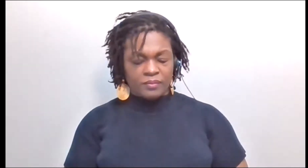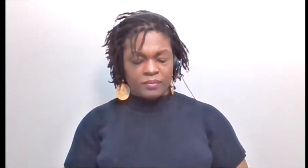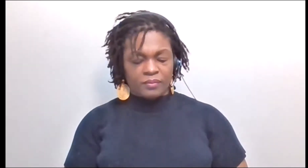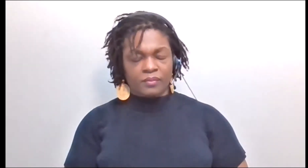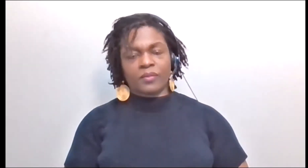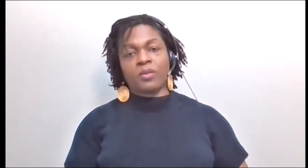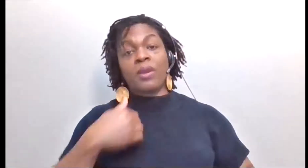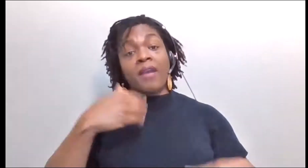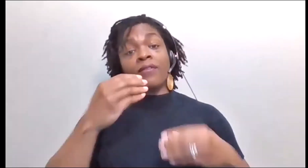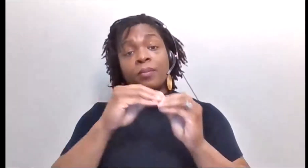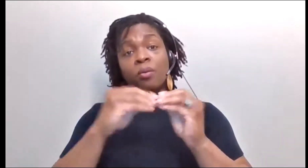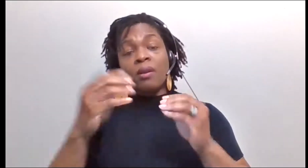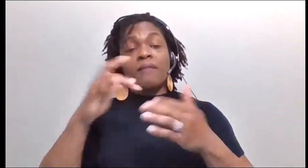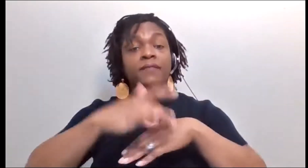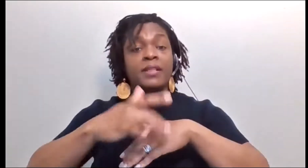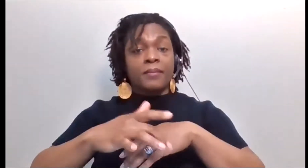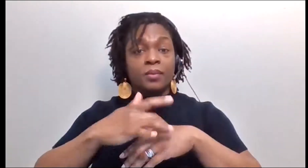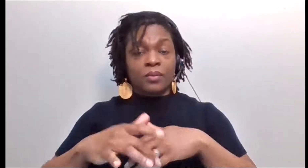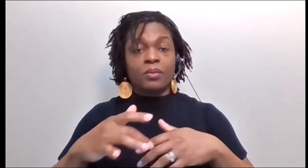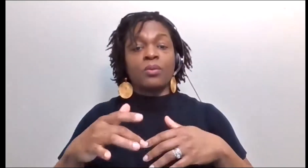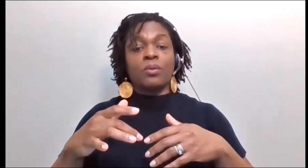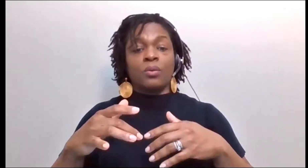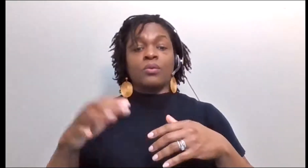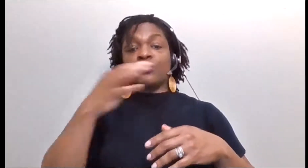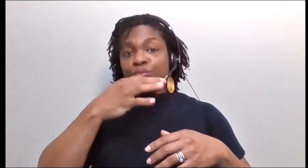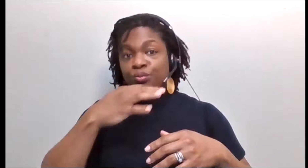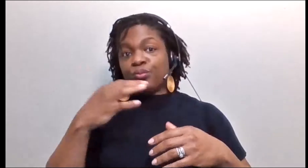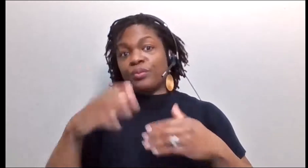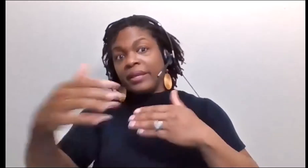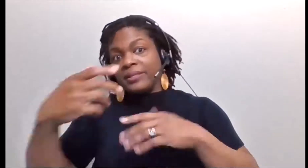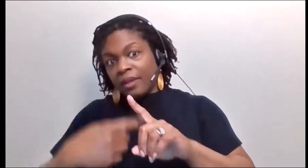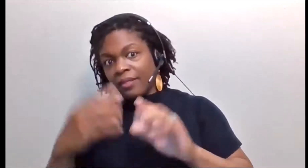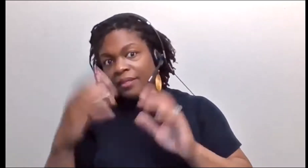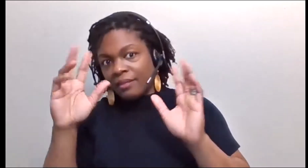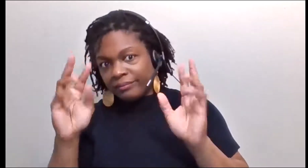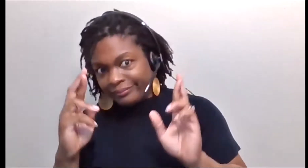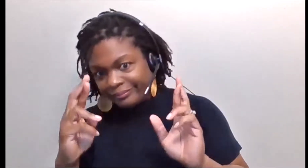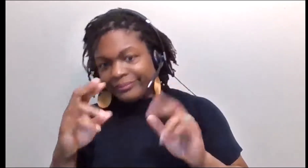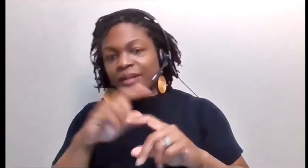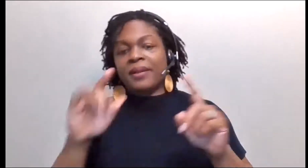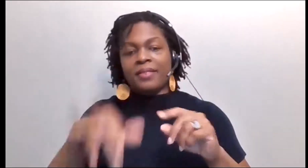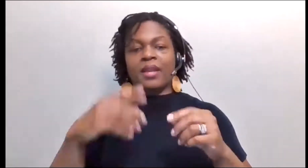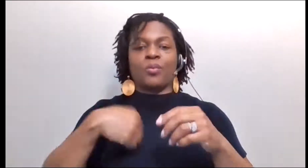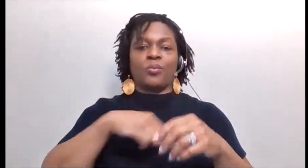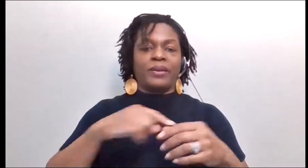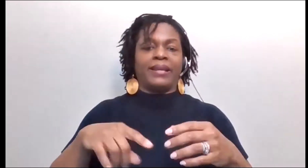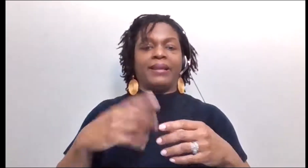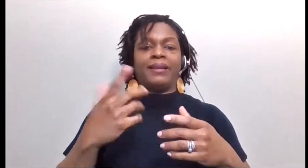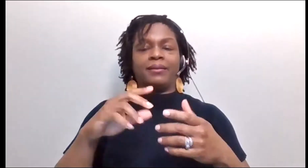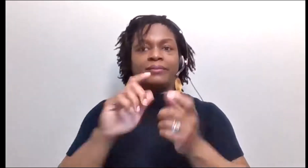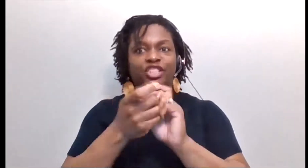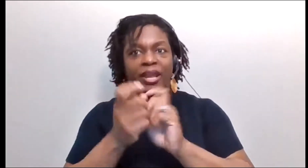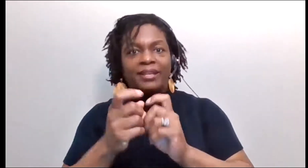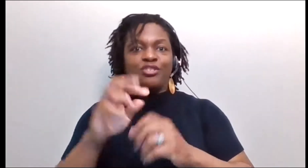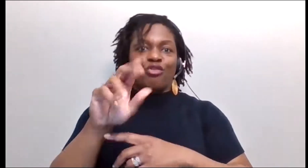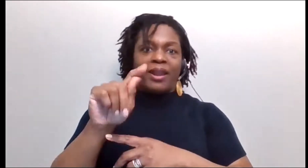hopefully, once we kind of finish finalizing the vocational redesign and the rates and the services and stuff like that to present. But that's